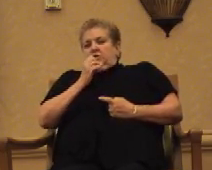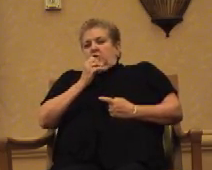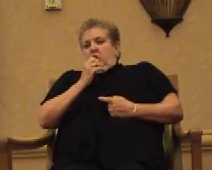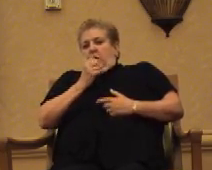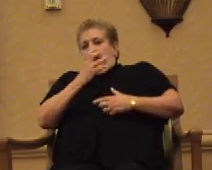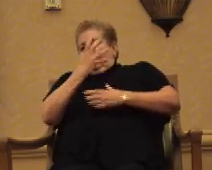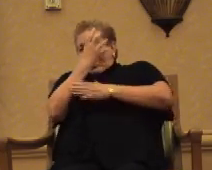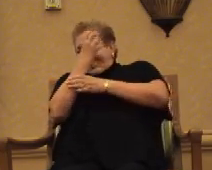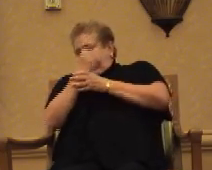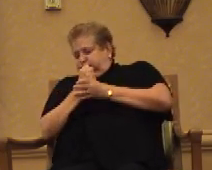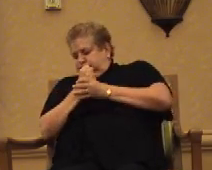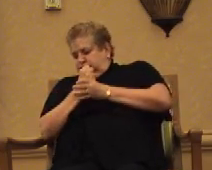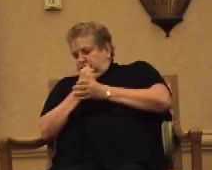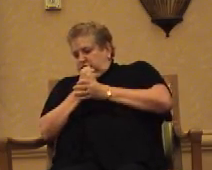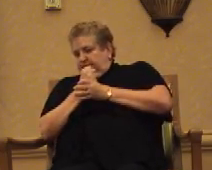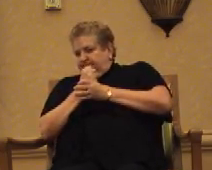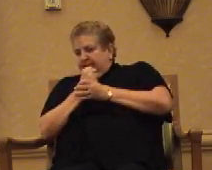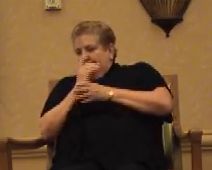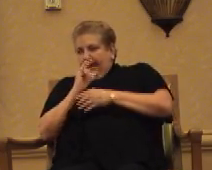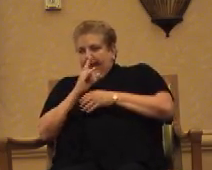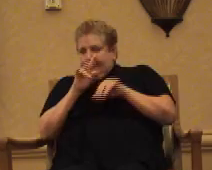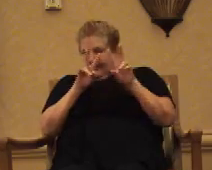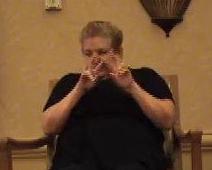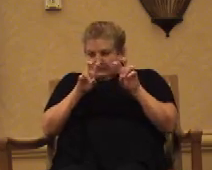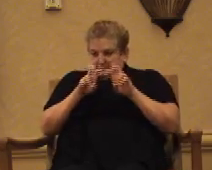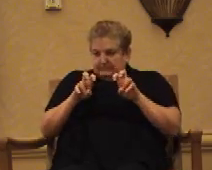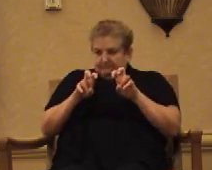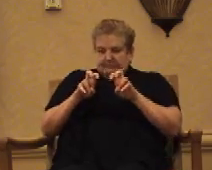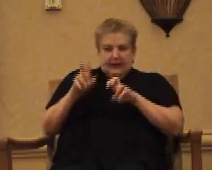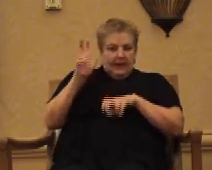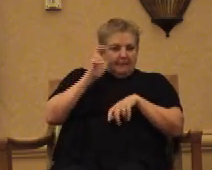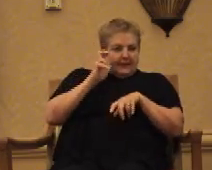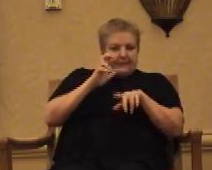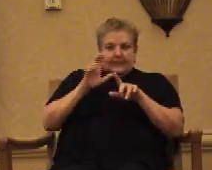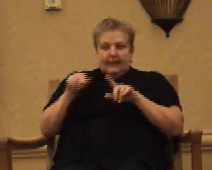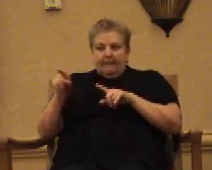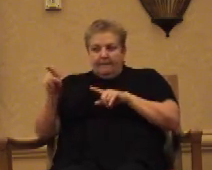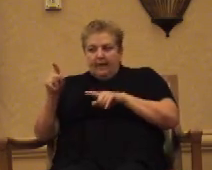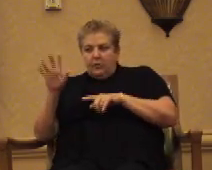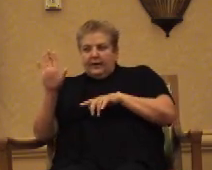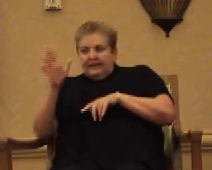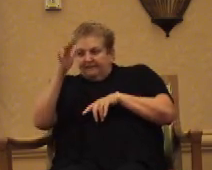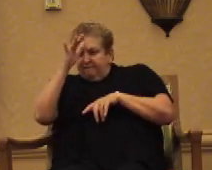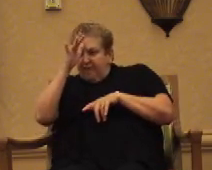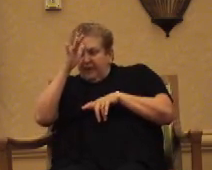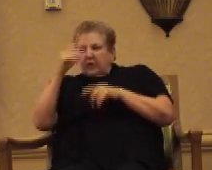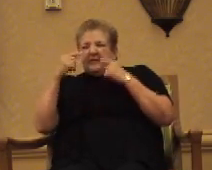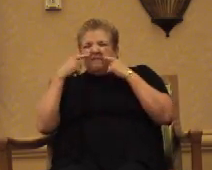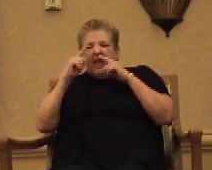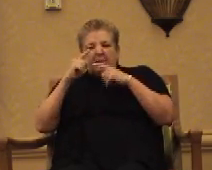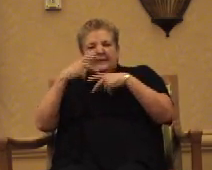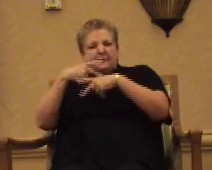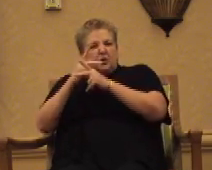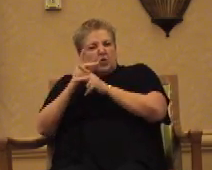there, and I'm taking inventory and listening and finding out that this guy's father is a famous producer, and this guy's mother's